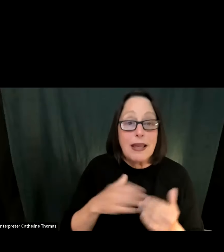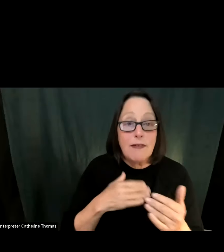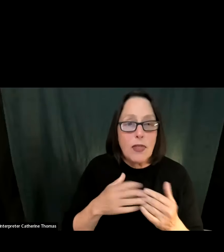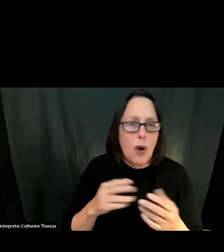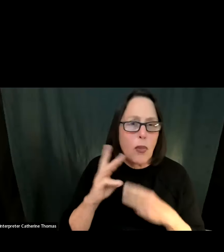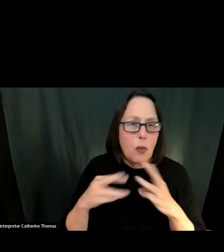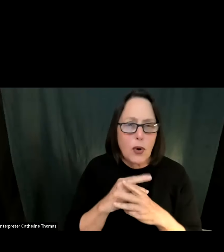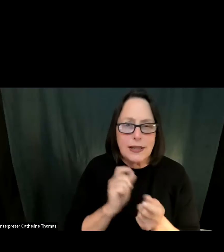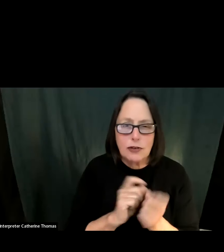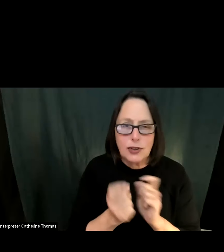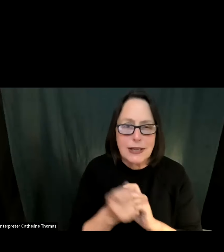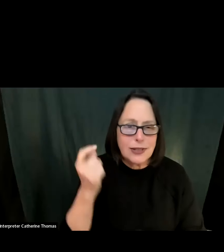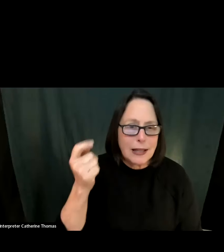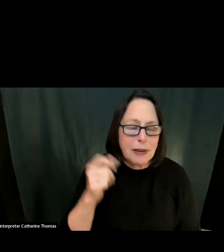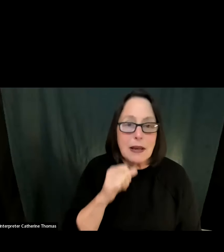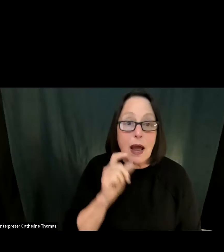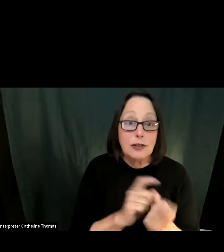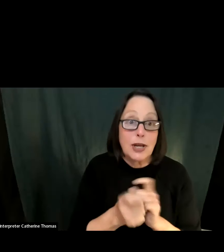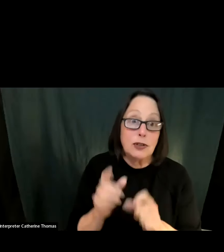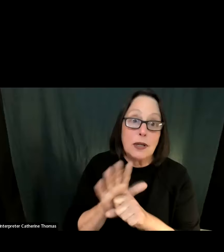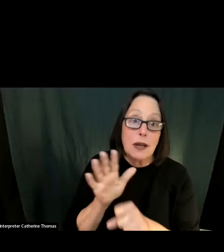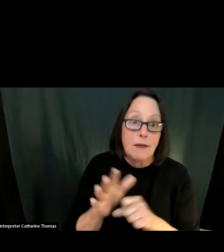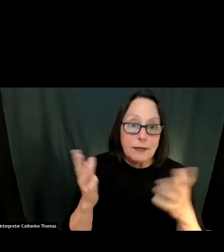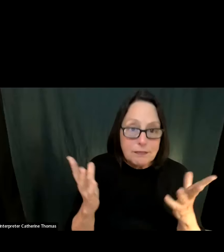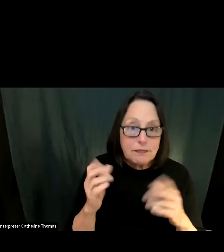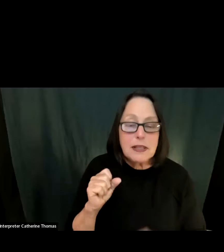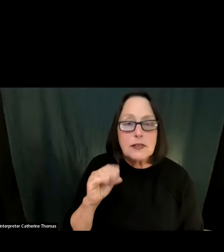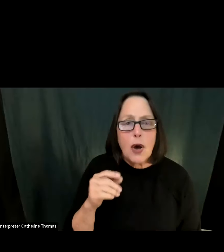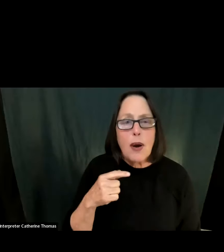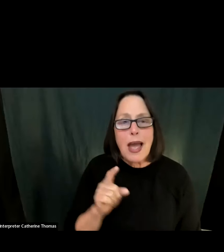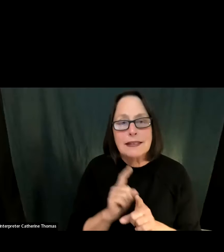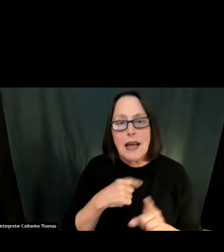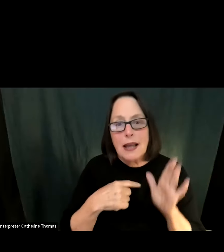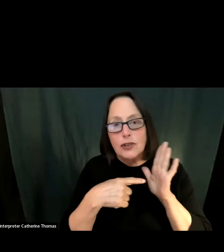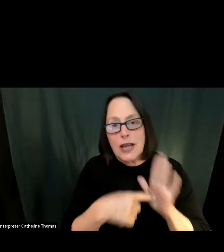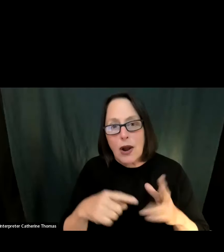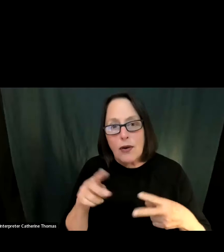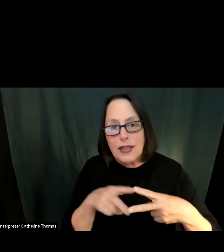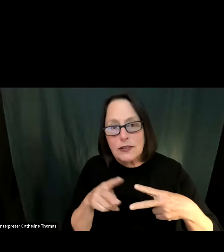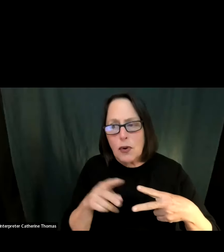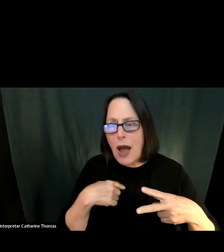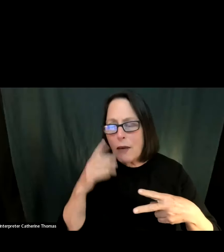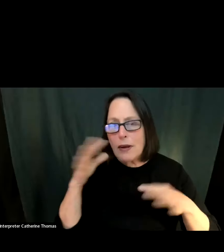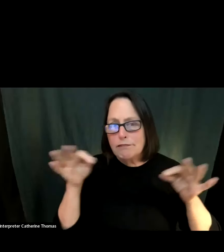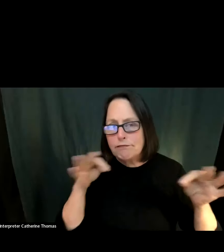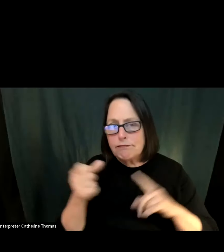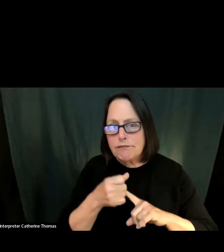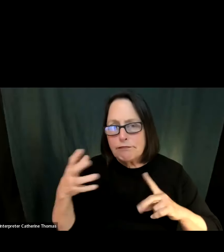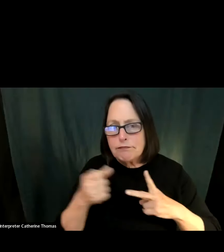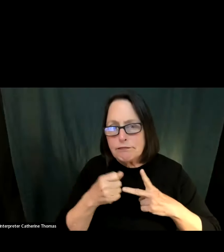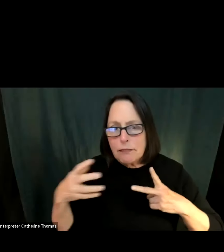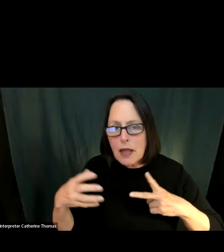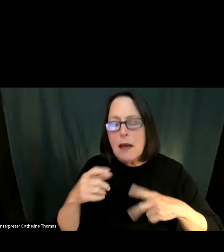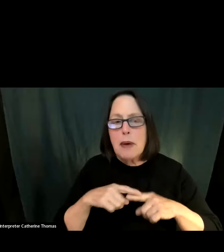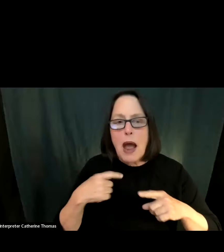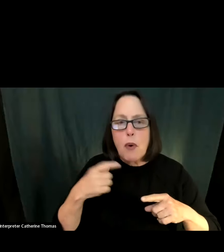little bit, it hasn't really changed enough. So as I share these two, I will point this out, but I also ask you to think about